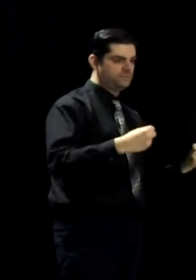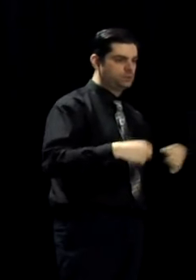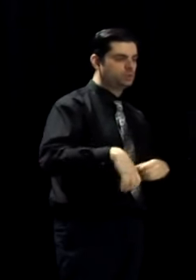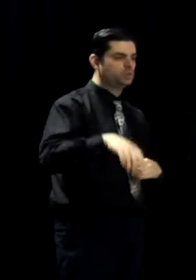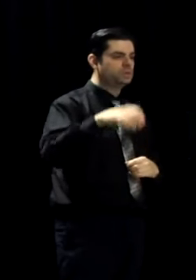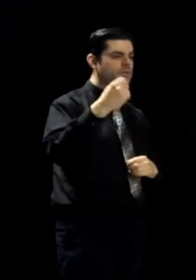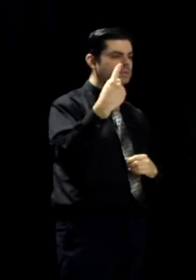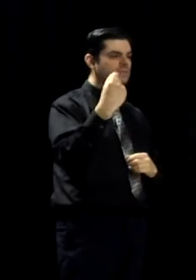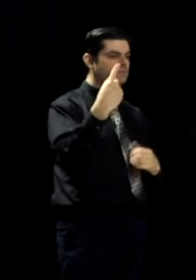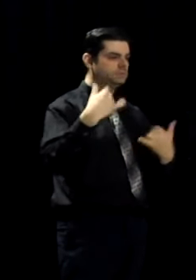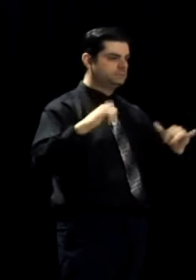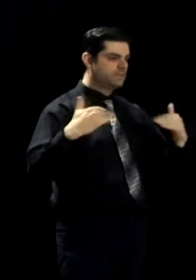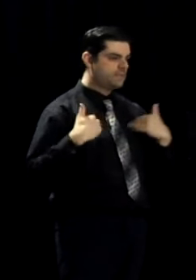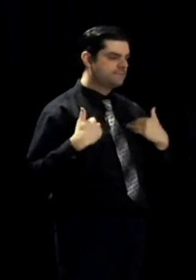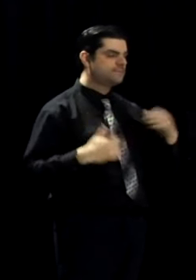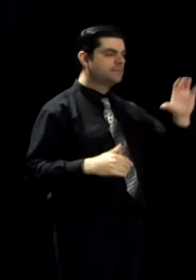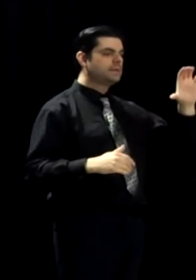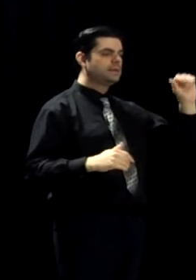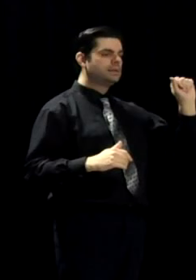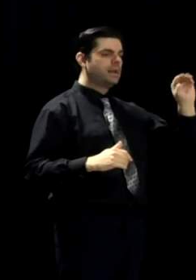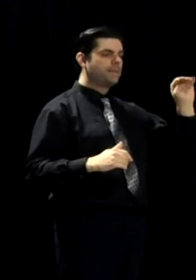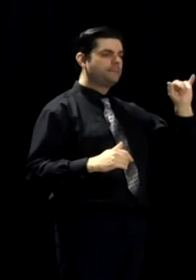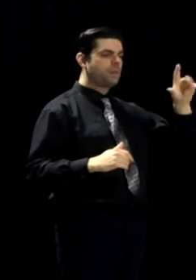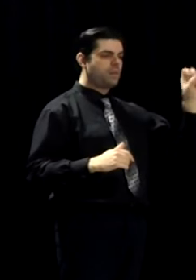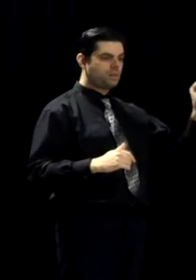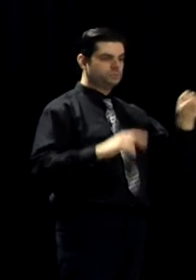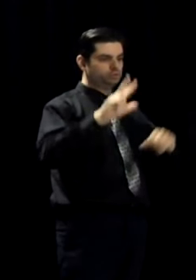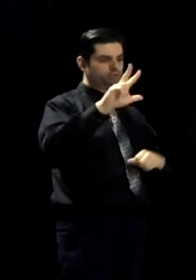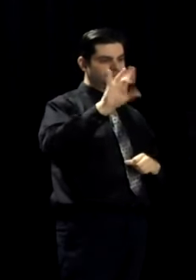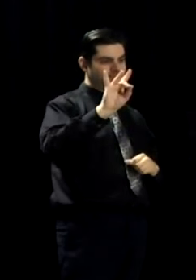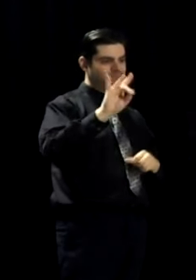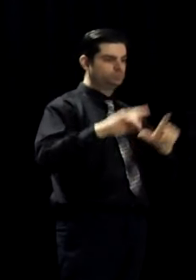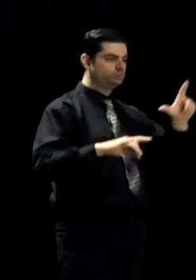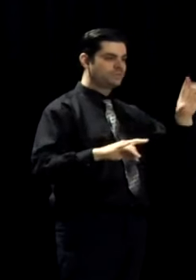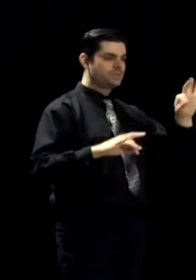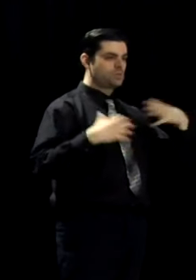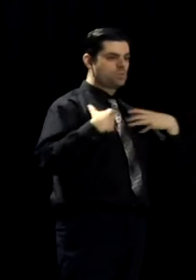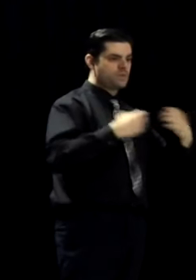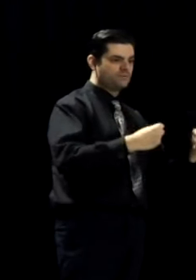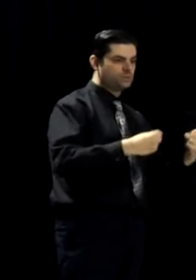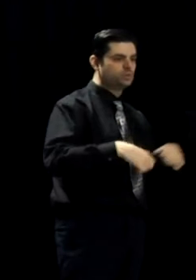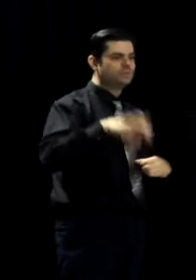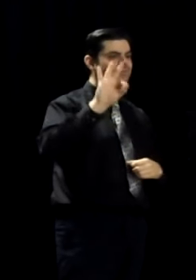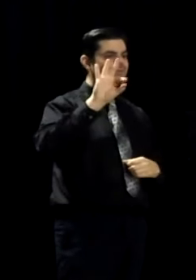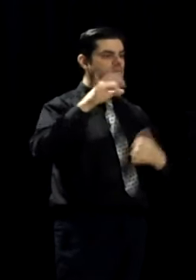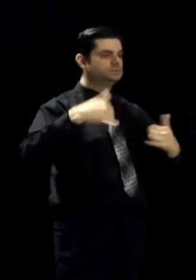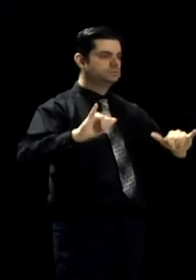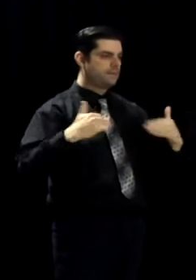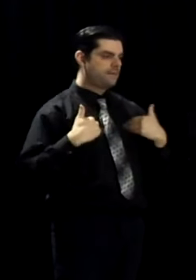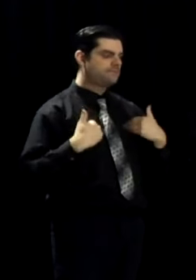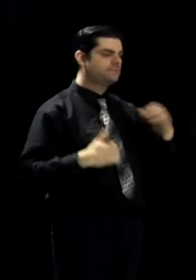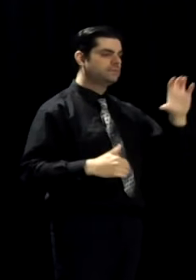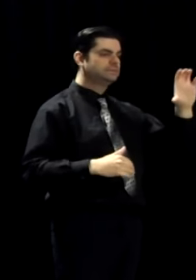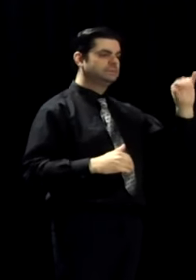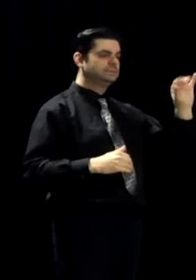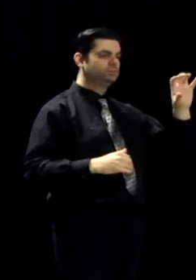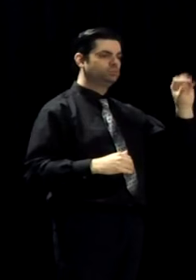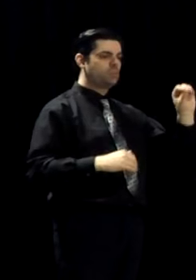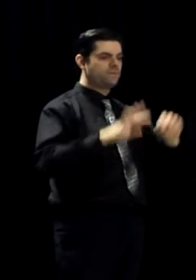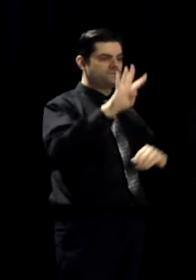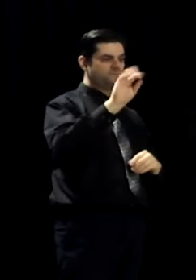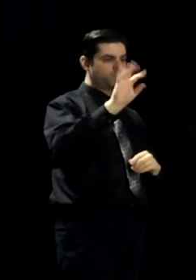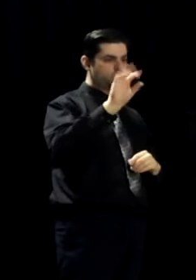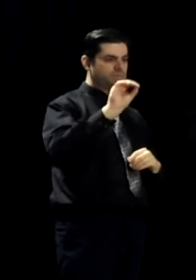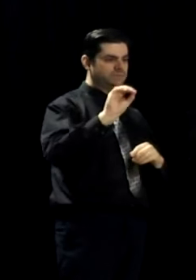active. Skaneateles, 15 total cases, 13 recoveries, 2 active. Van Buren, 7 cases, 3